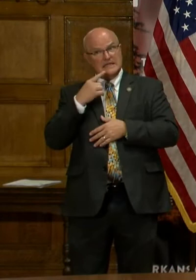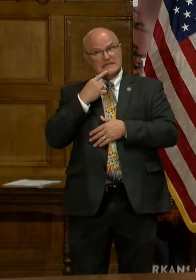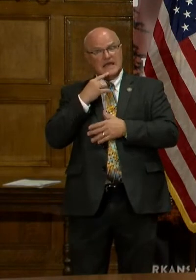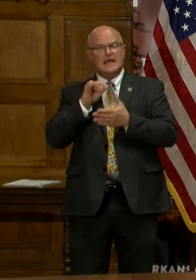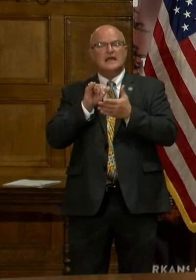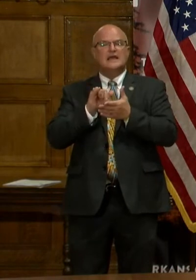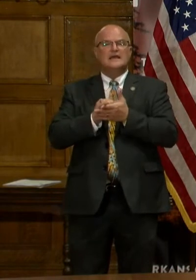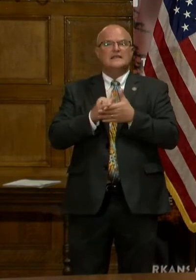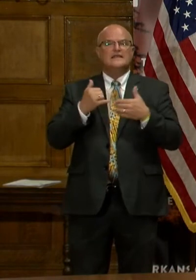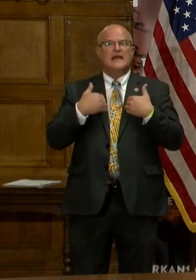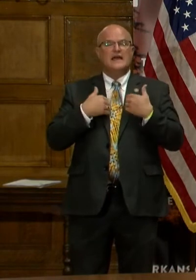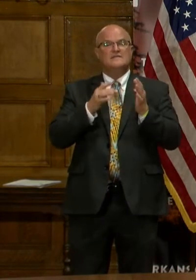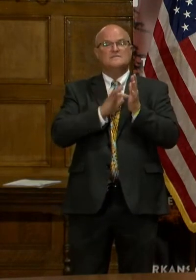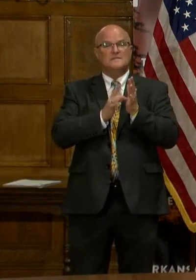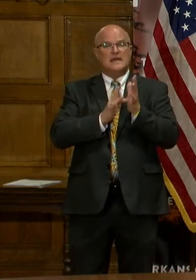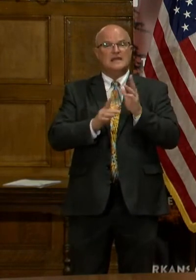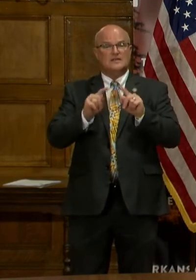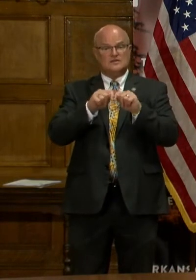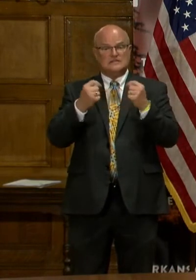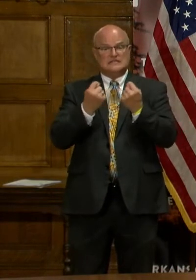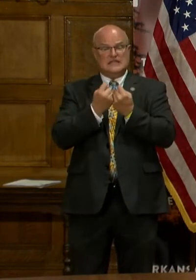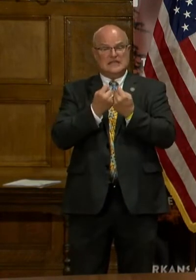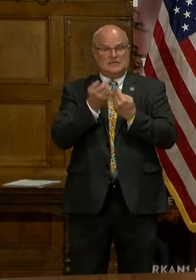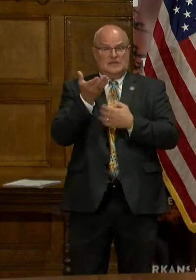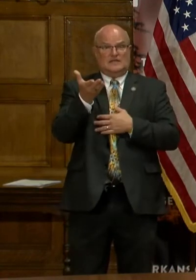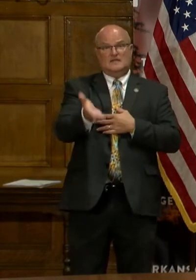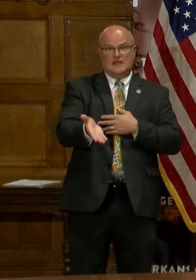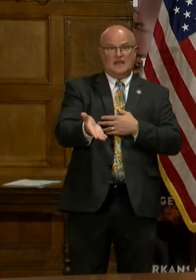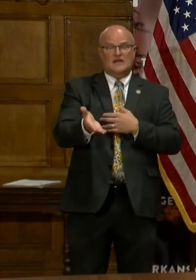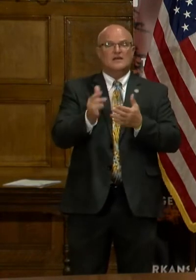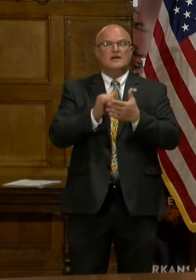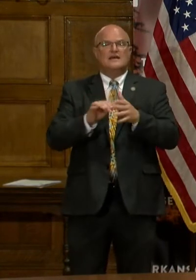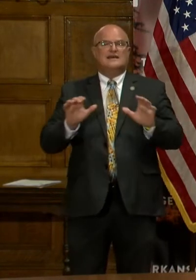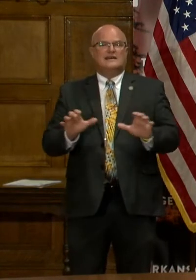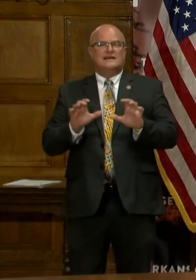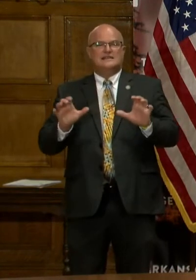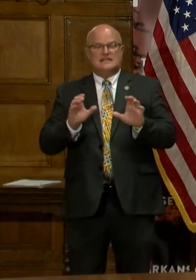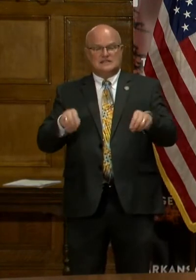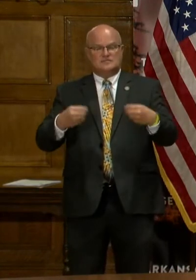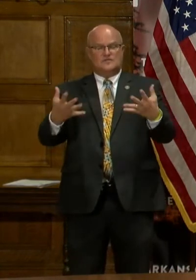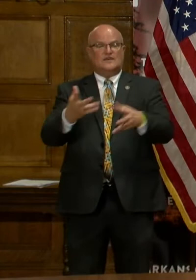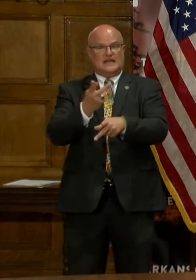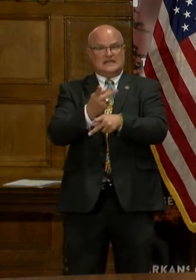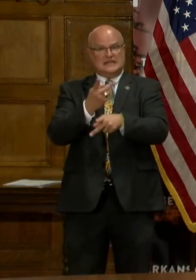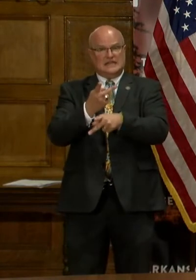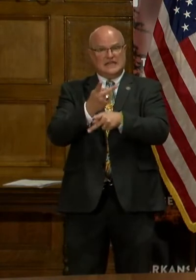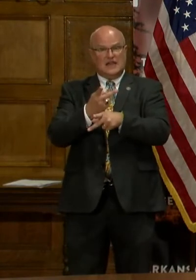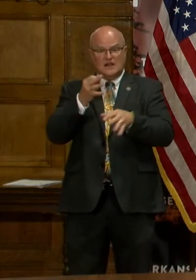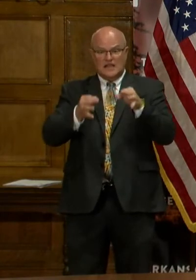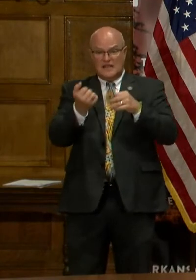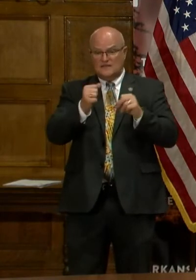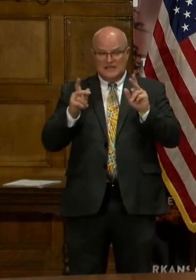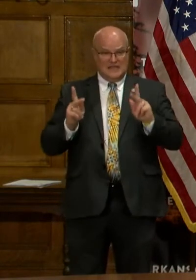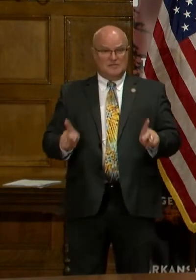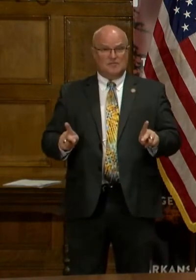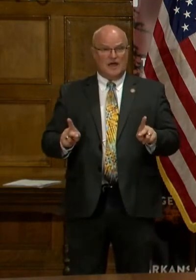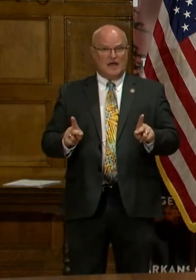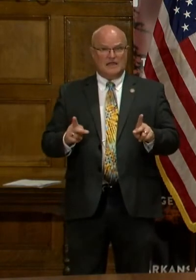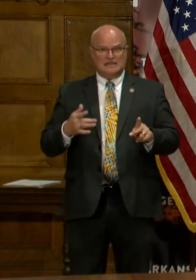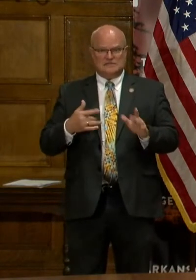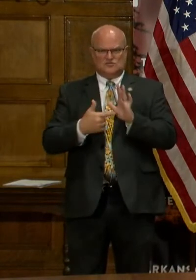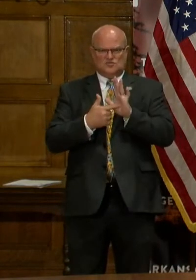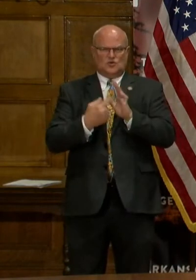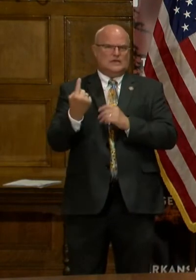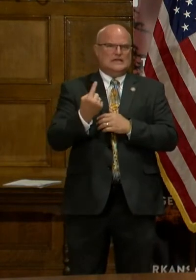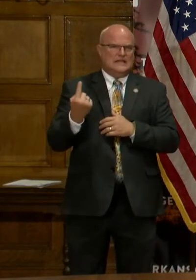that they have the medical care provider that does provide care, and if anybody had symptoms